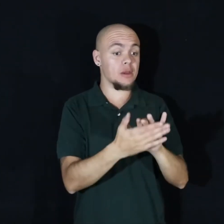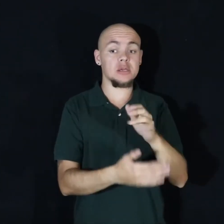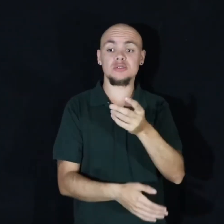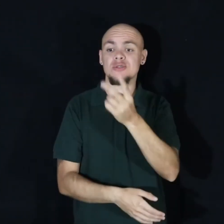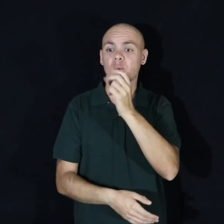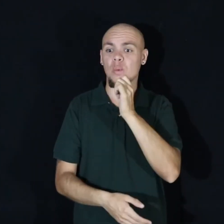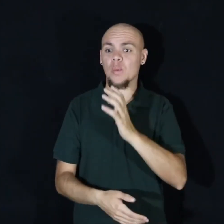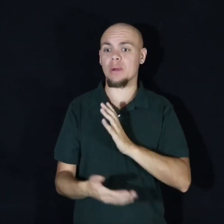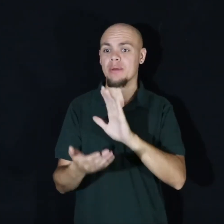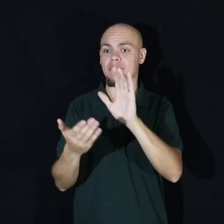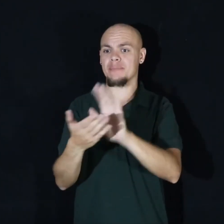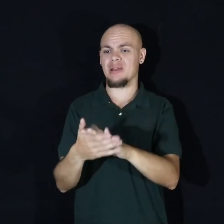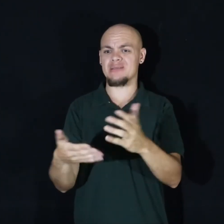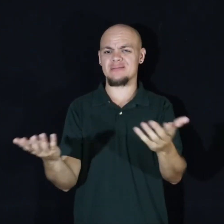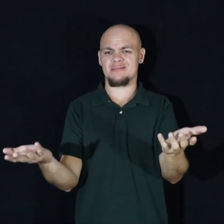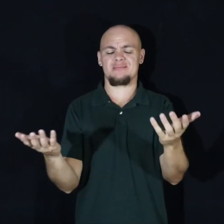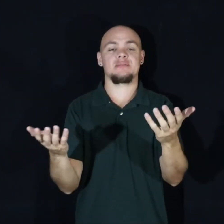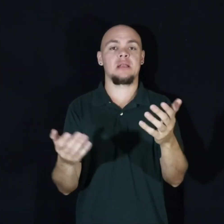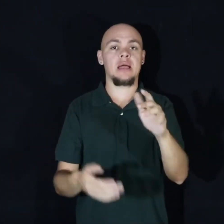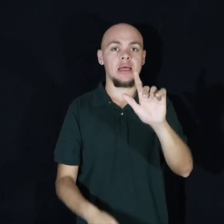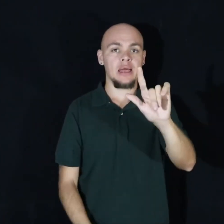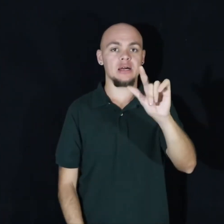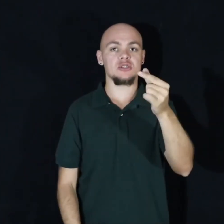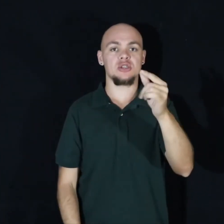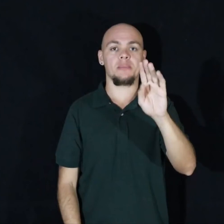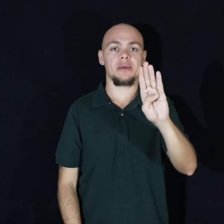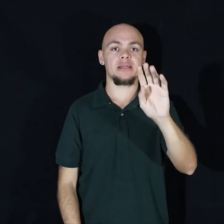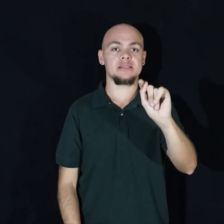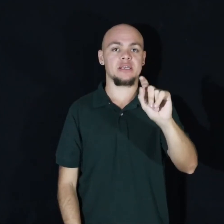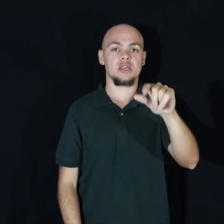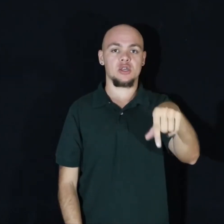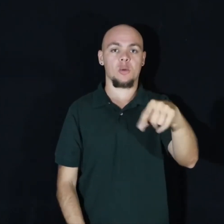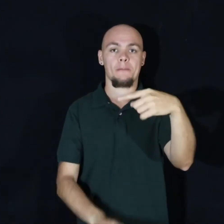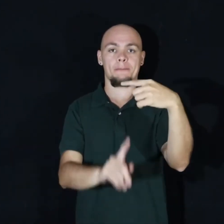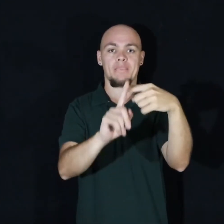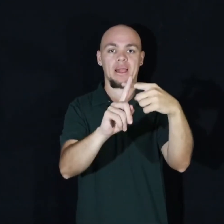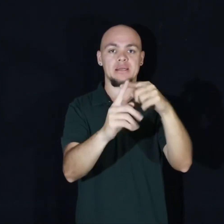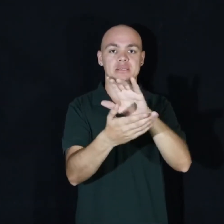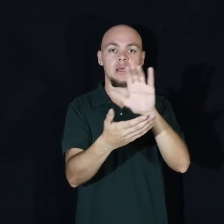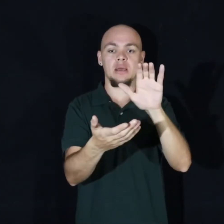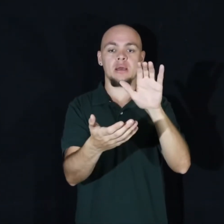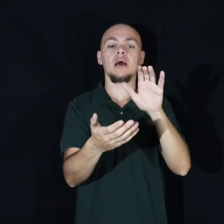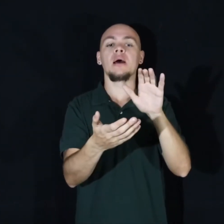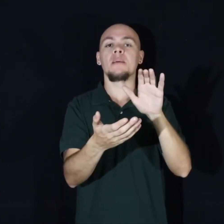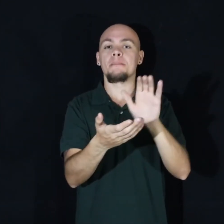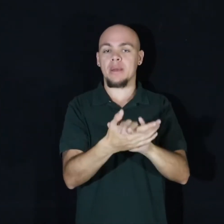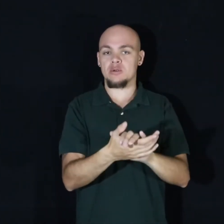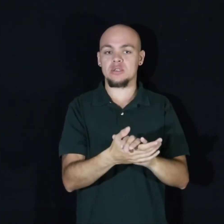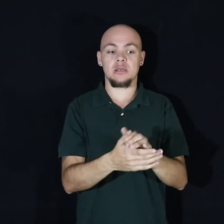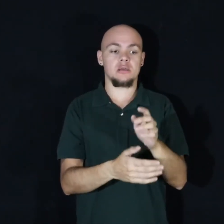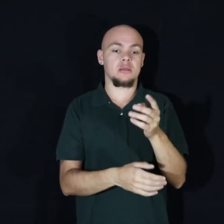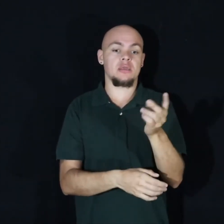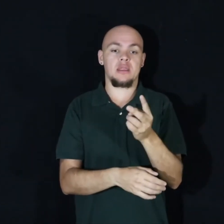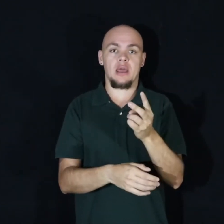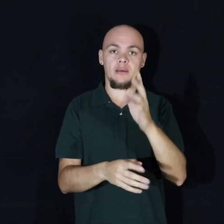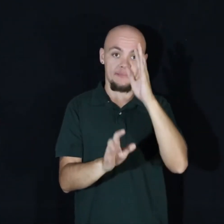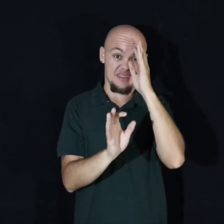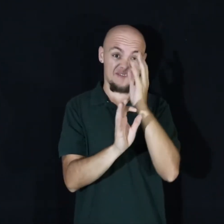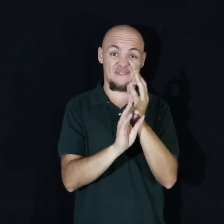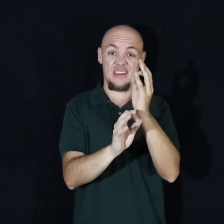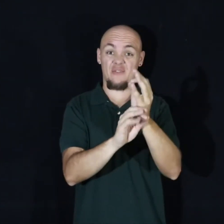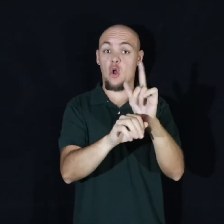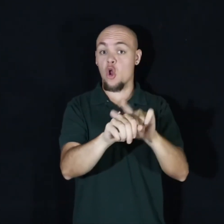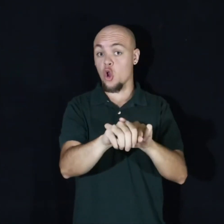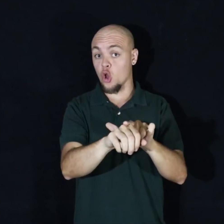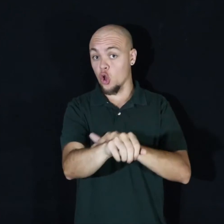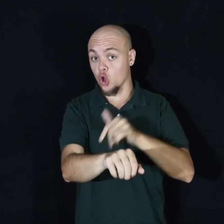got married or two women got married. I have seen LGBTQ plus couples who have been married